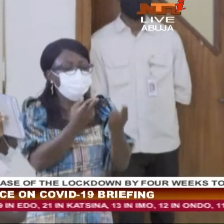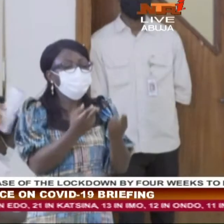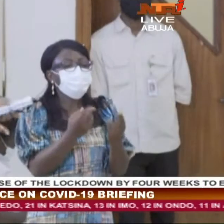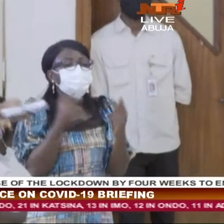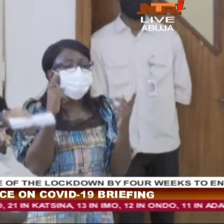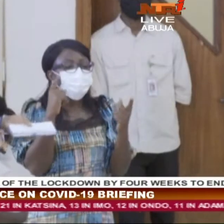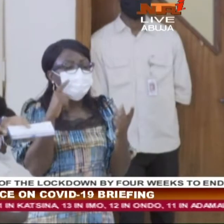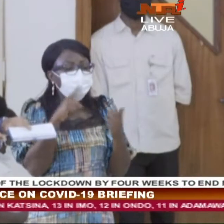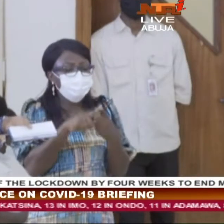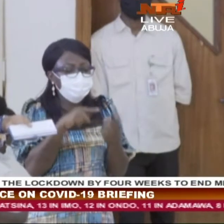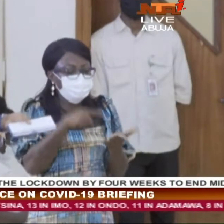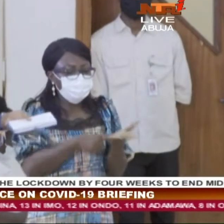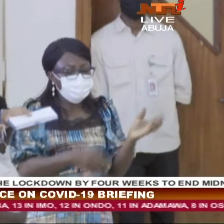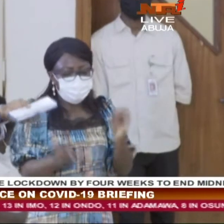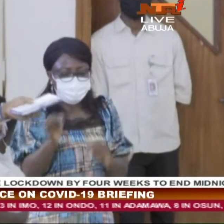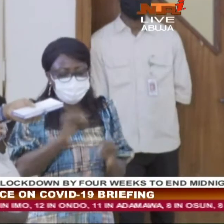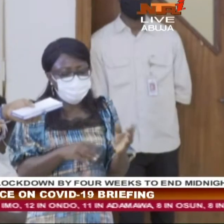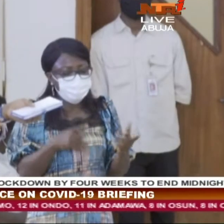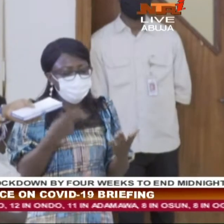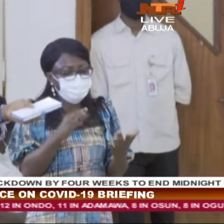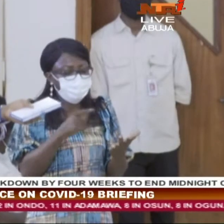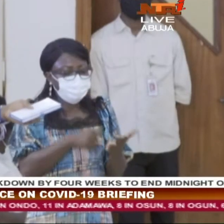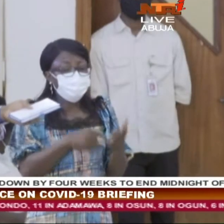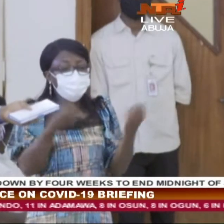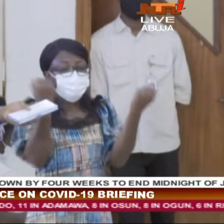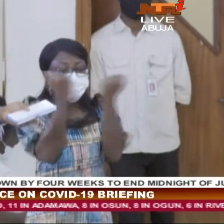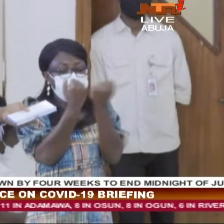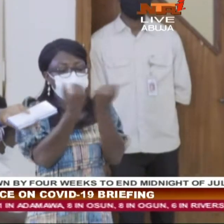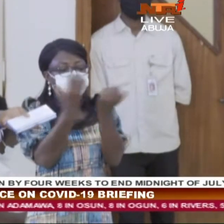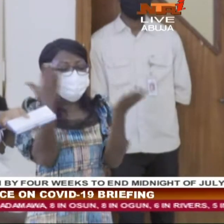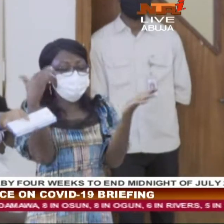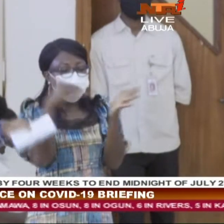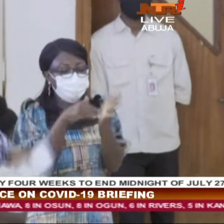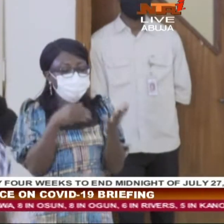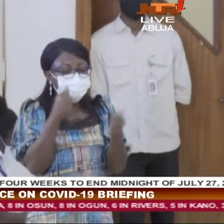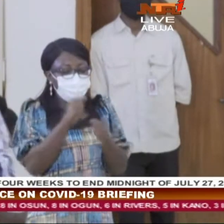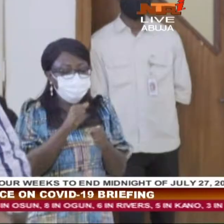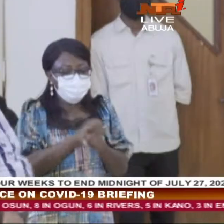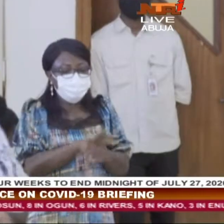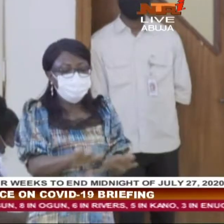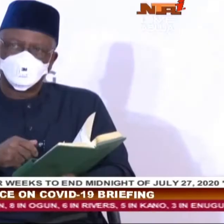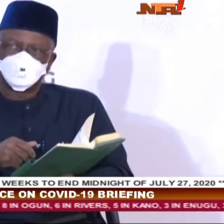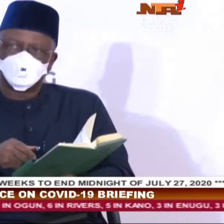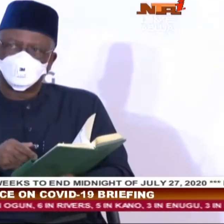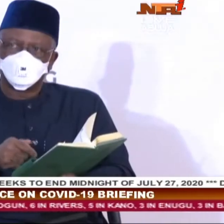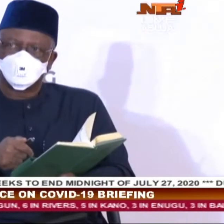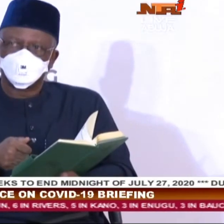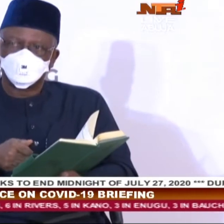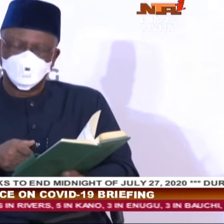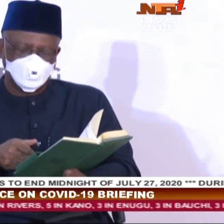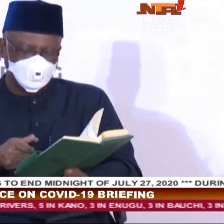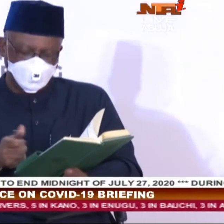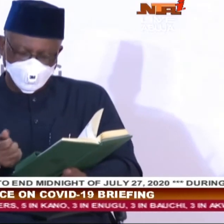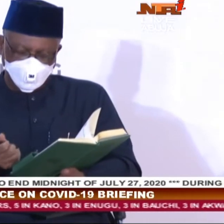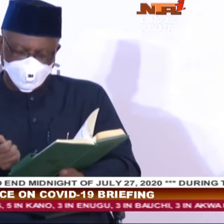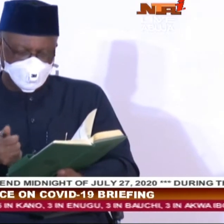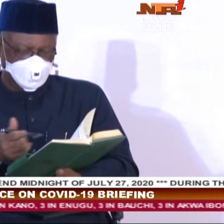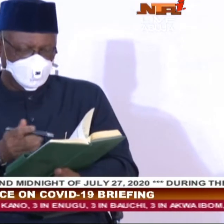be in this fight against COVID-19? Many thanks.